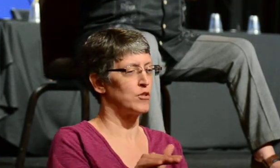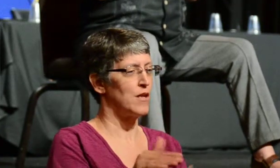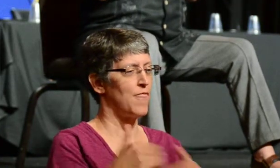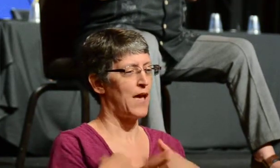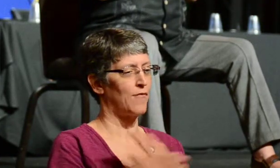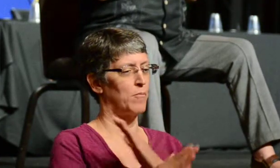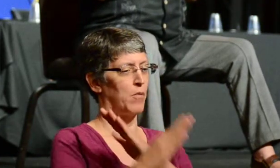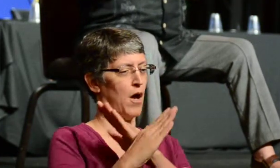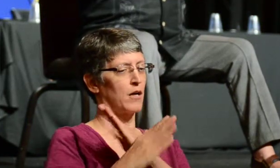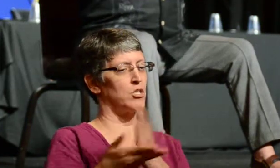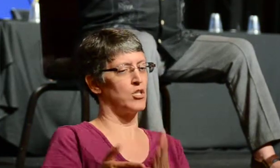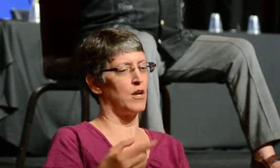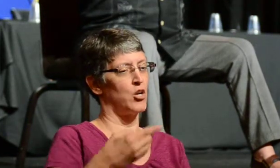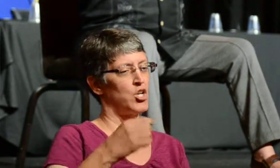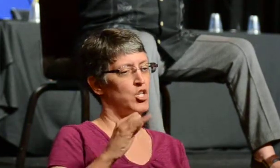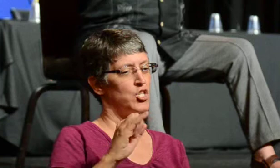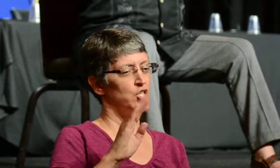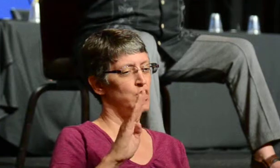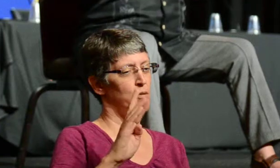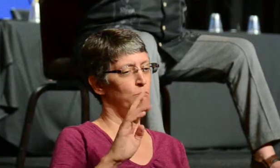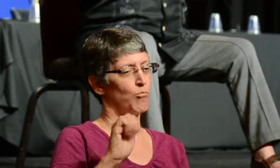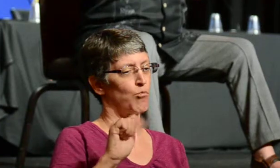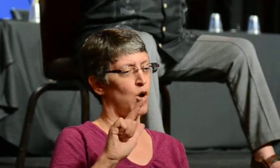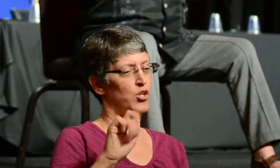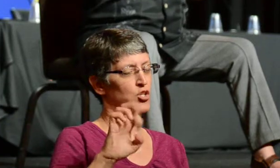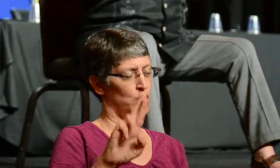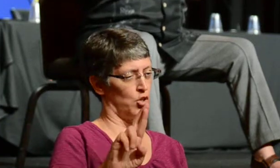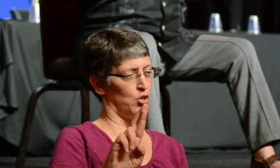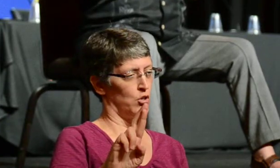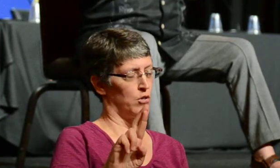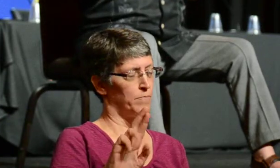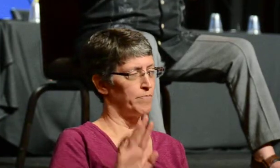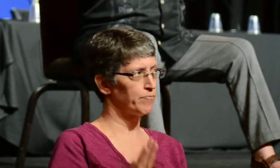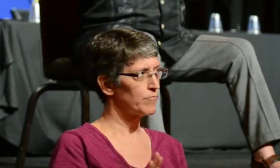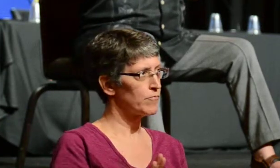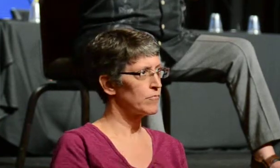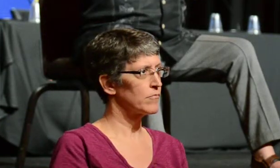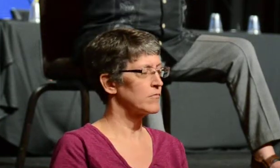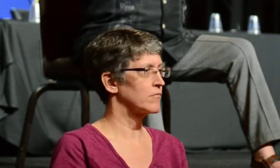at Gibraltar, history,